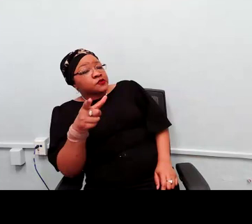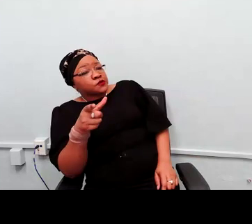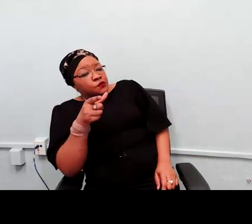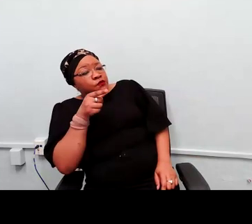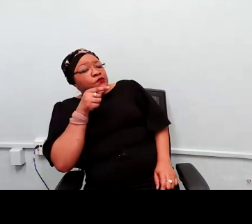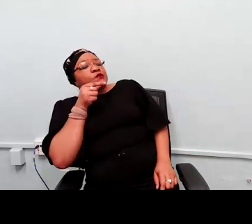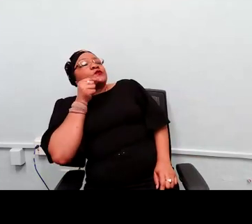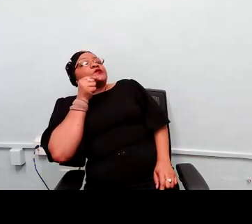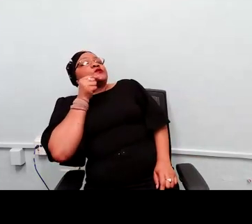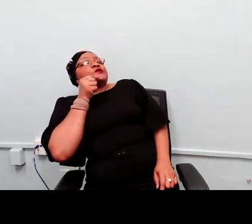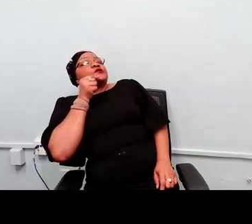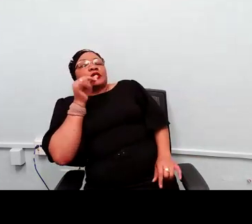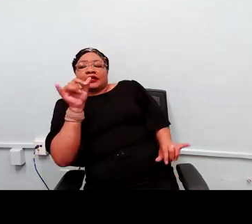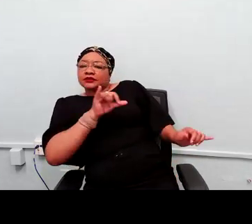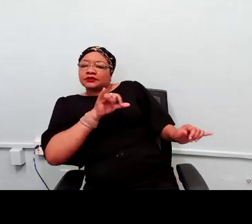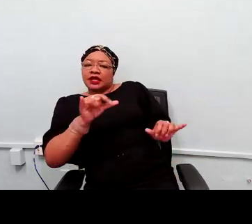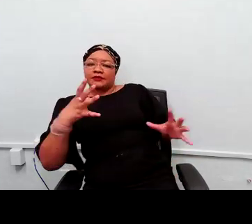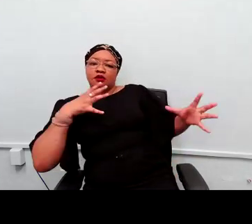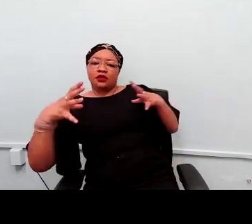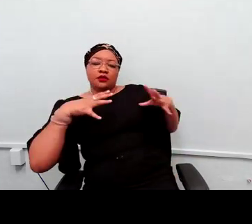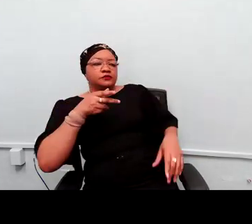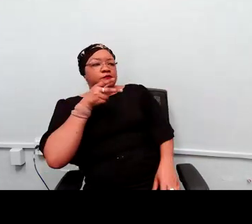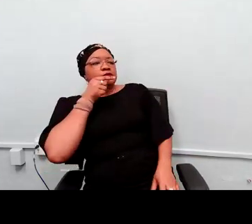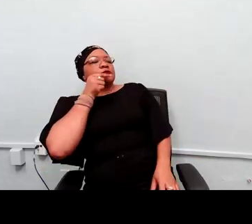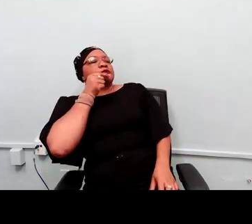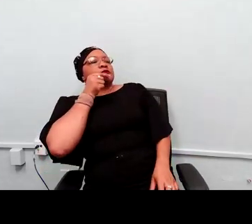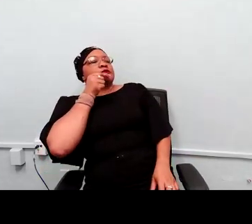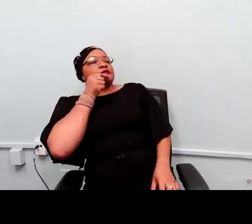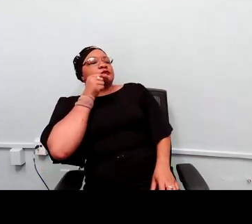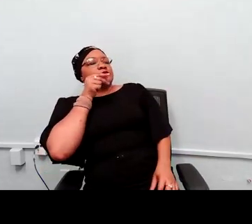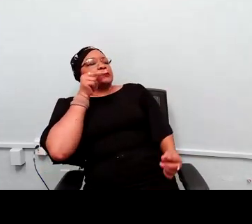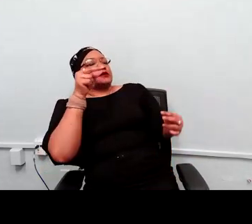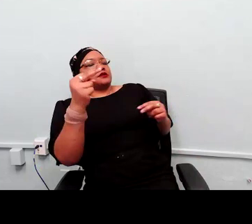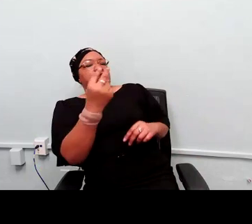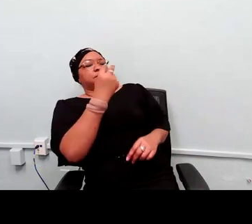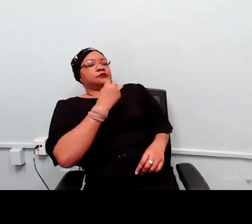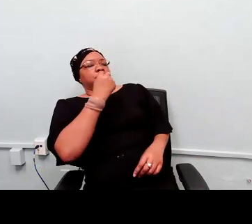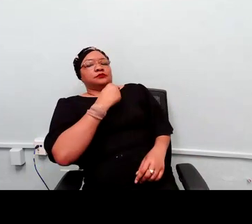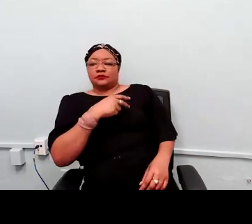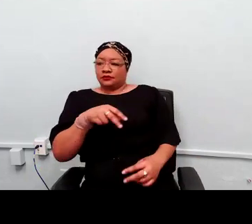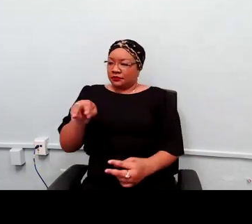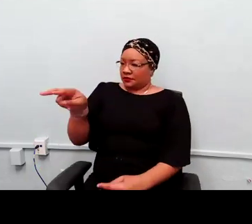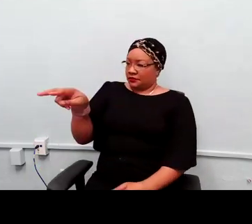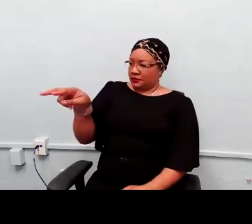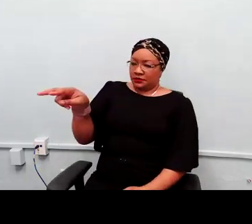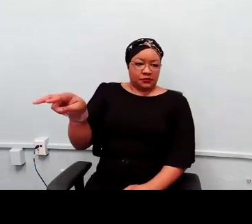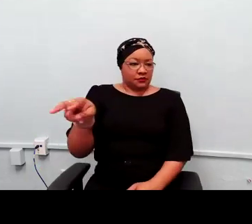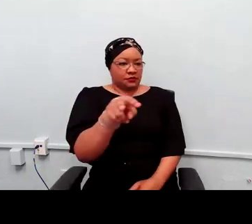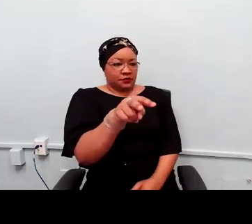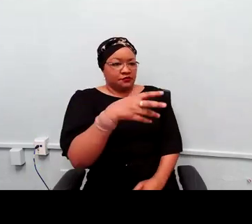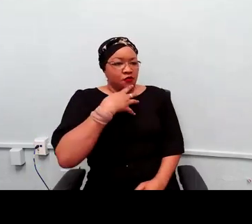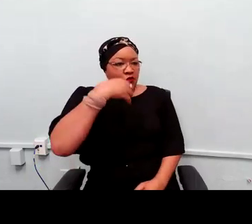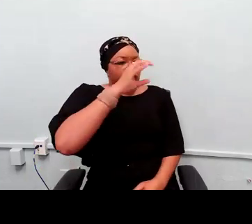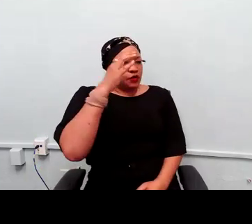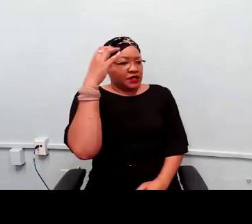draw, Hollywood style, watching her as he exhales. Her older cousin shifts, says, "May